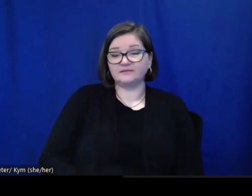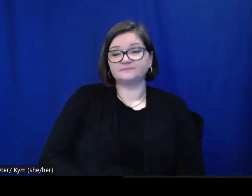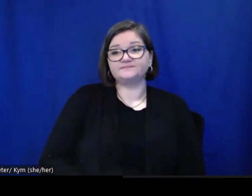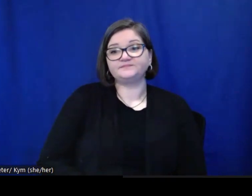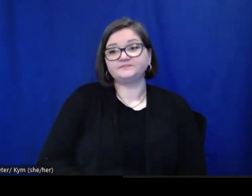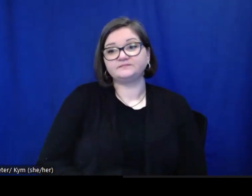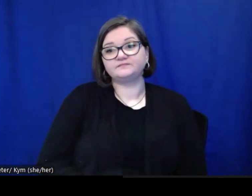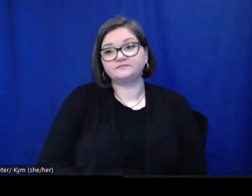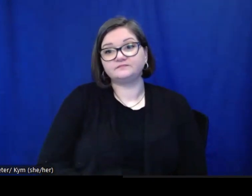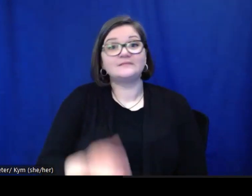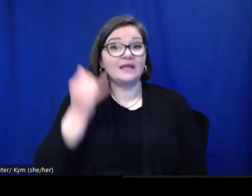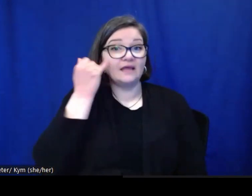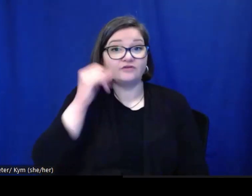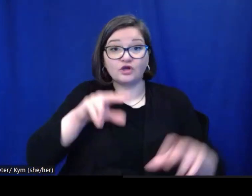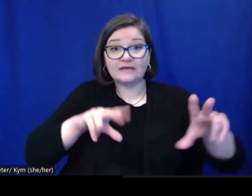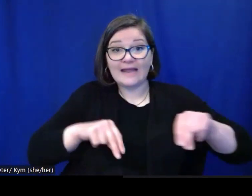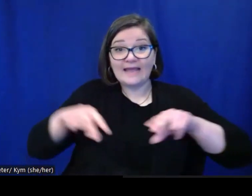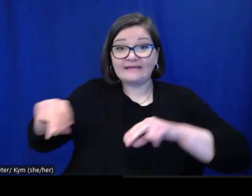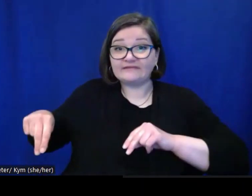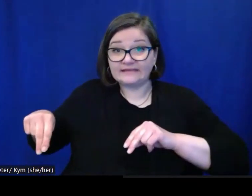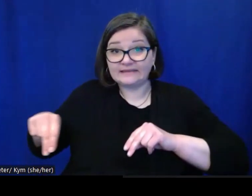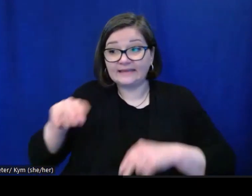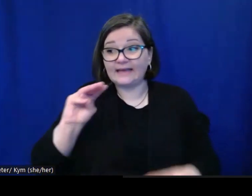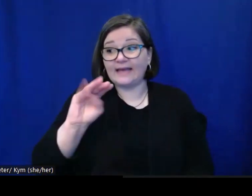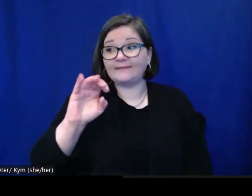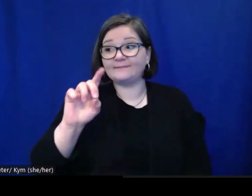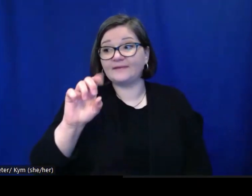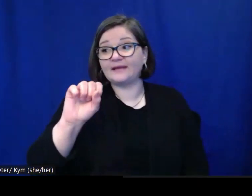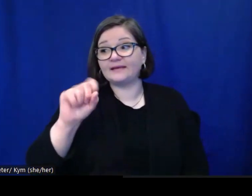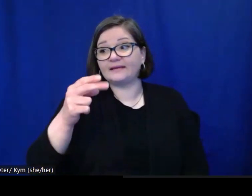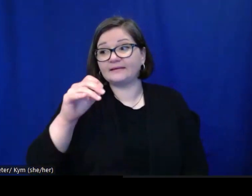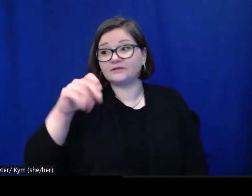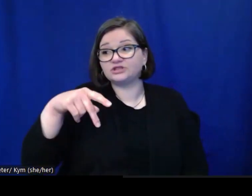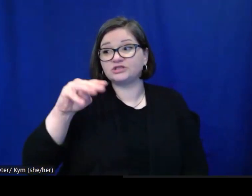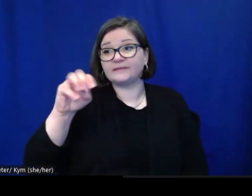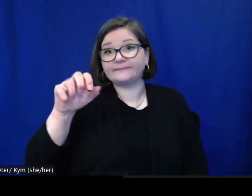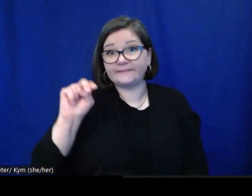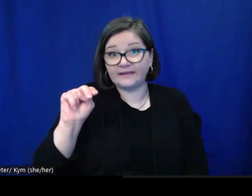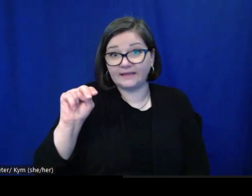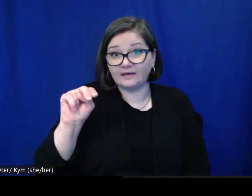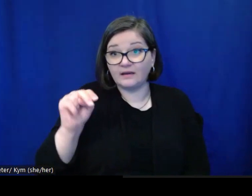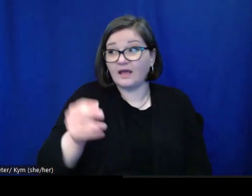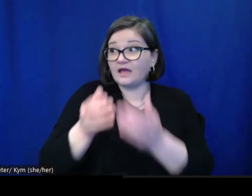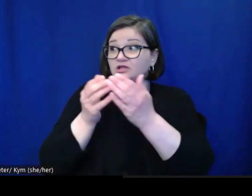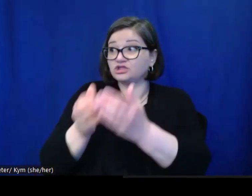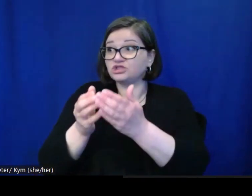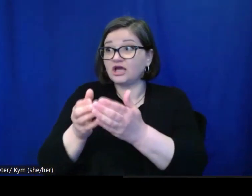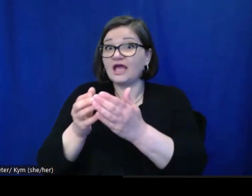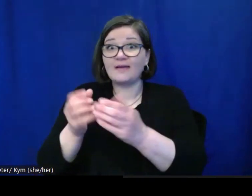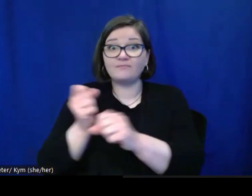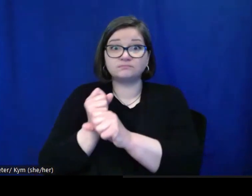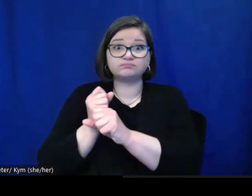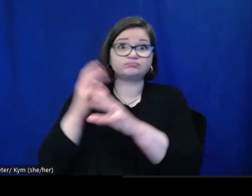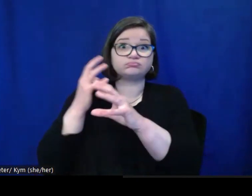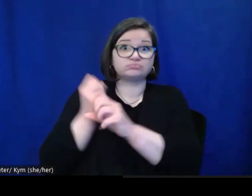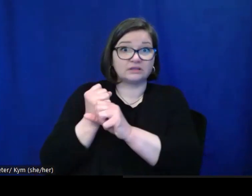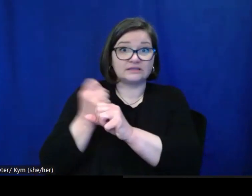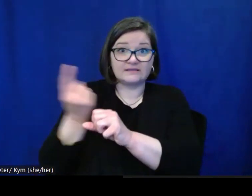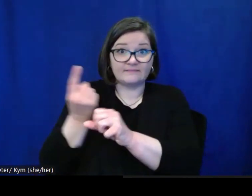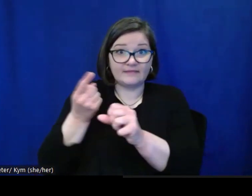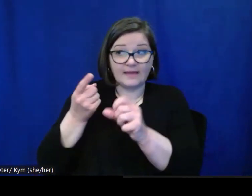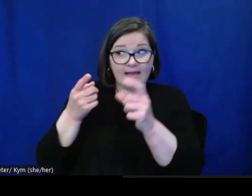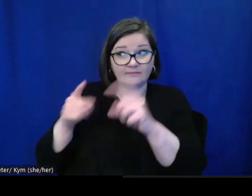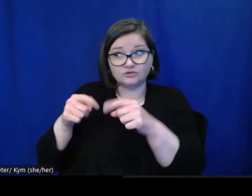Being in the Navy, being a midshipman and having an explosion on the ship while you're working on a piece of equipment, and